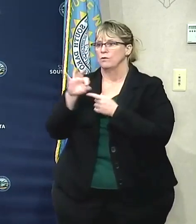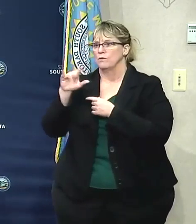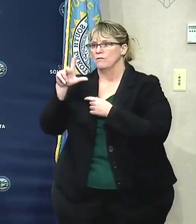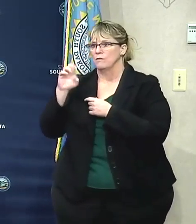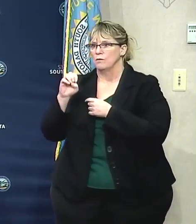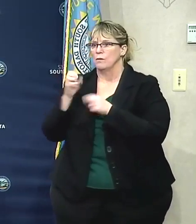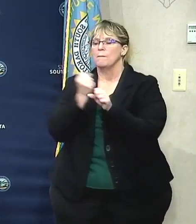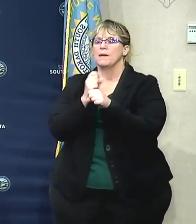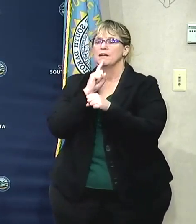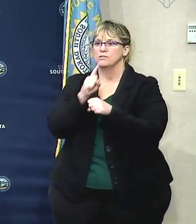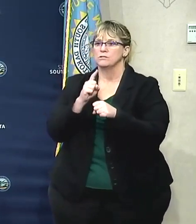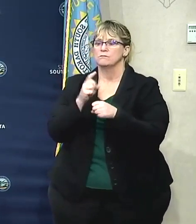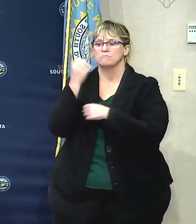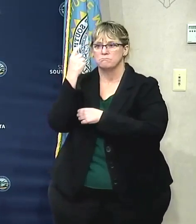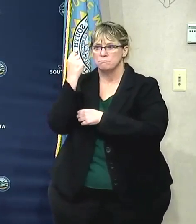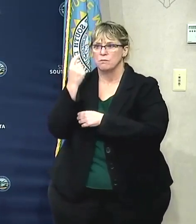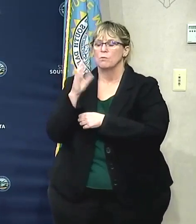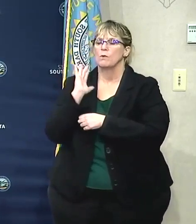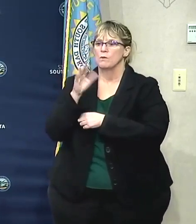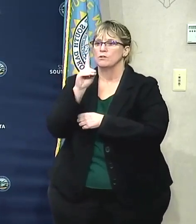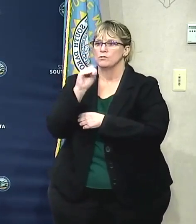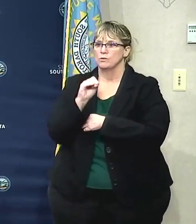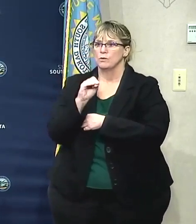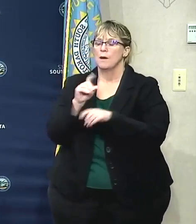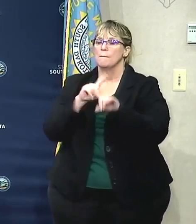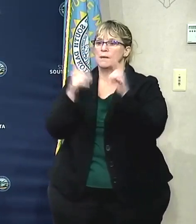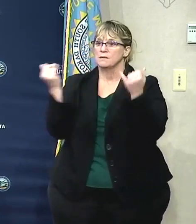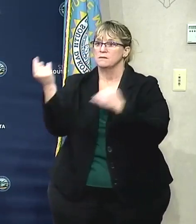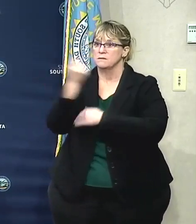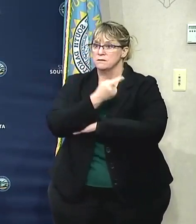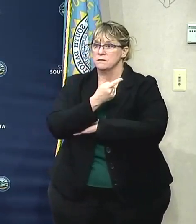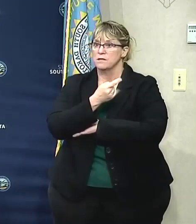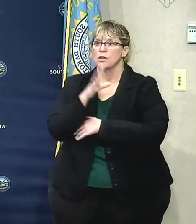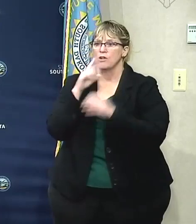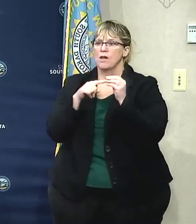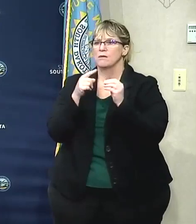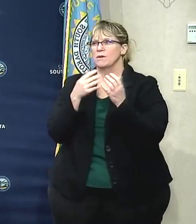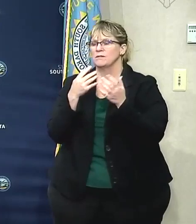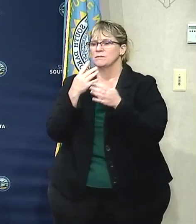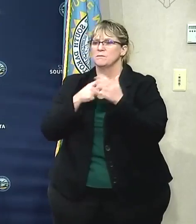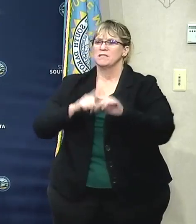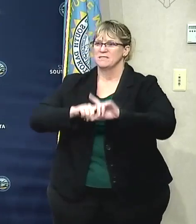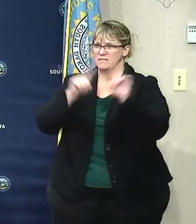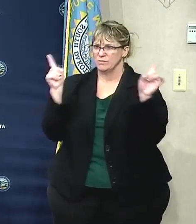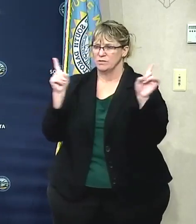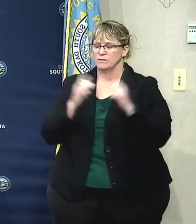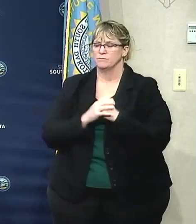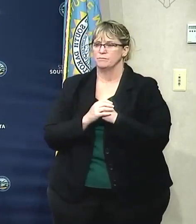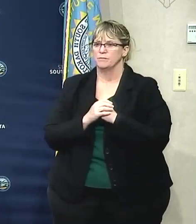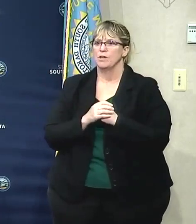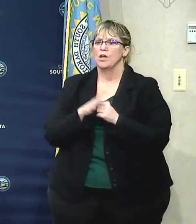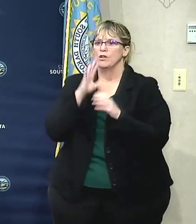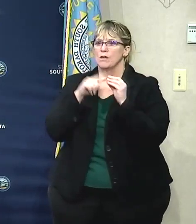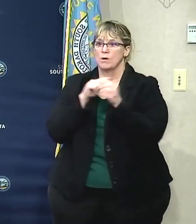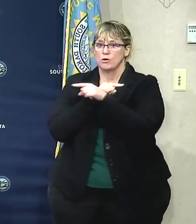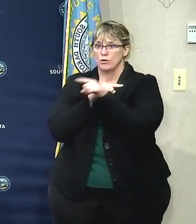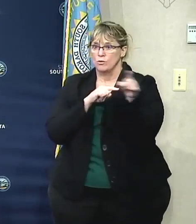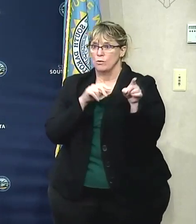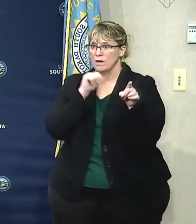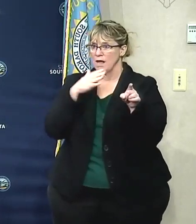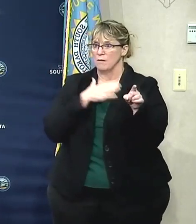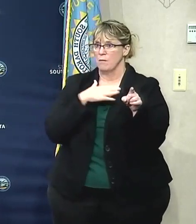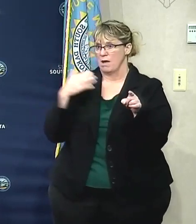Rest assured that we will do so. Today, though, I want to address something a little bit different. I want to speak to all of you not as